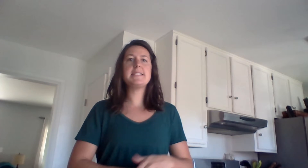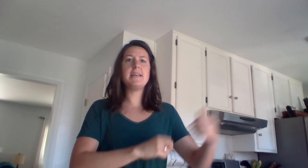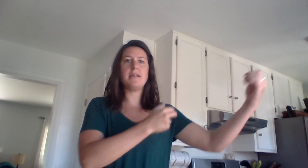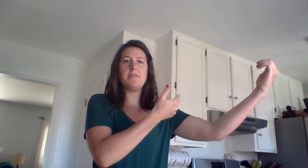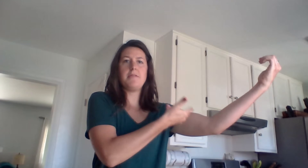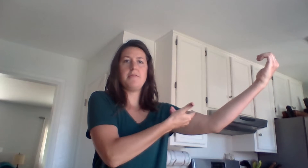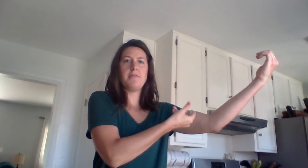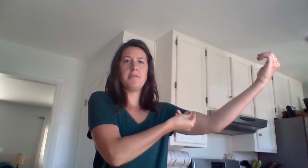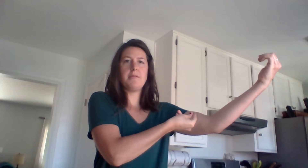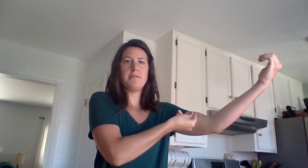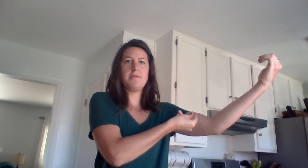vaccine,